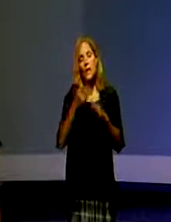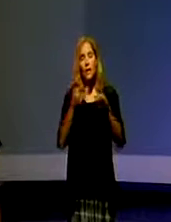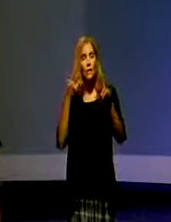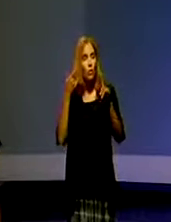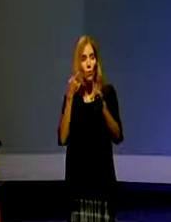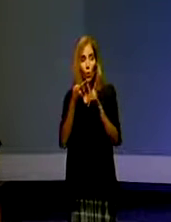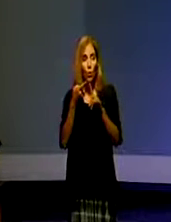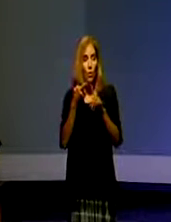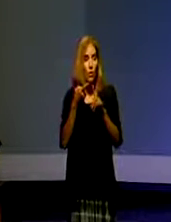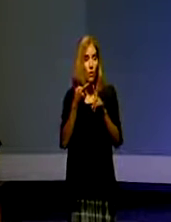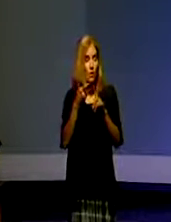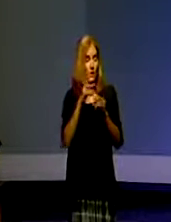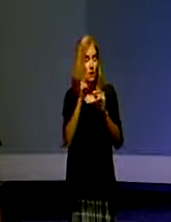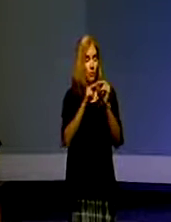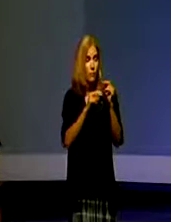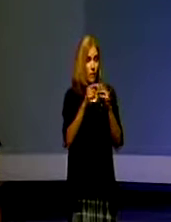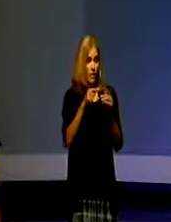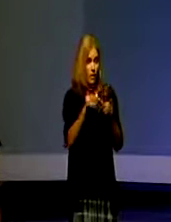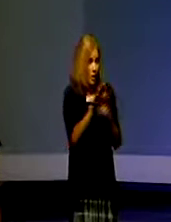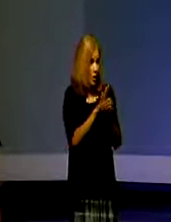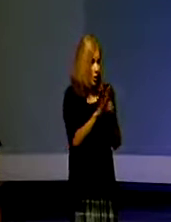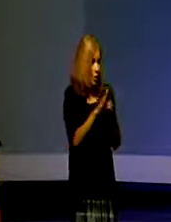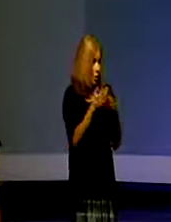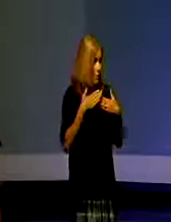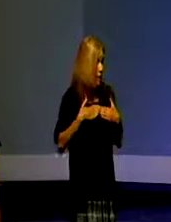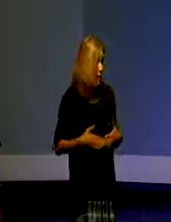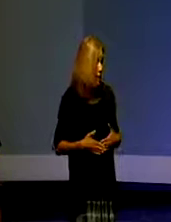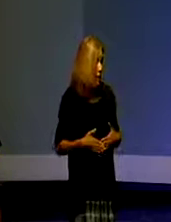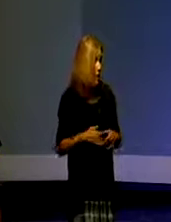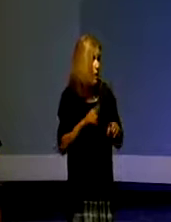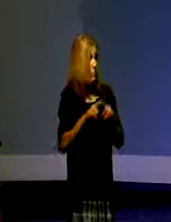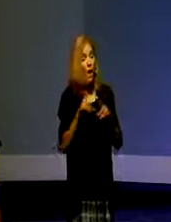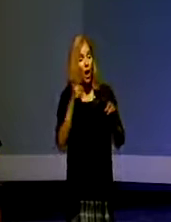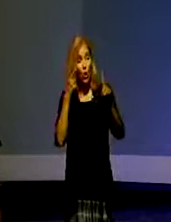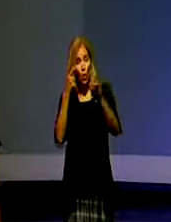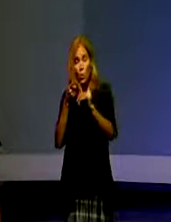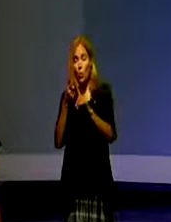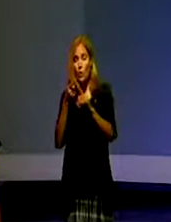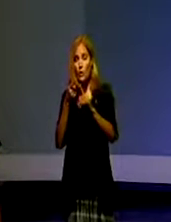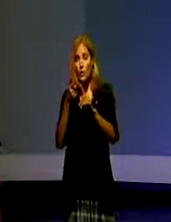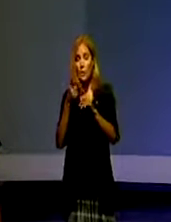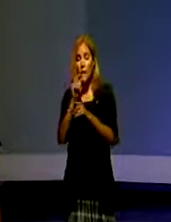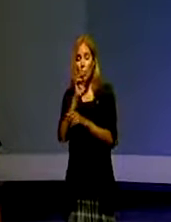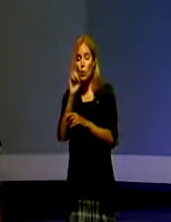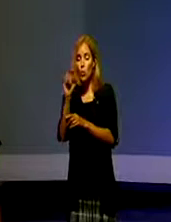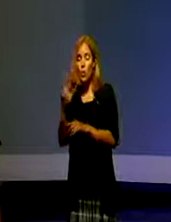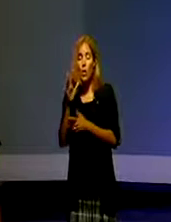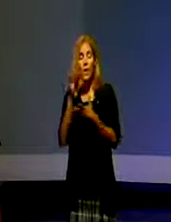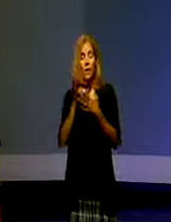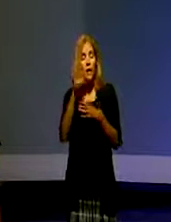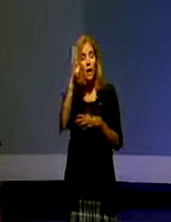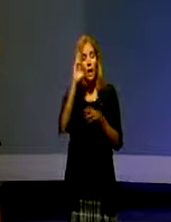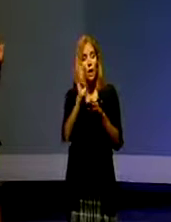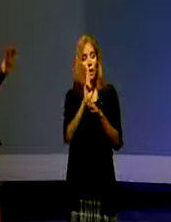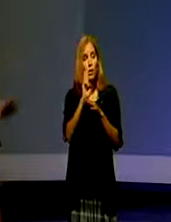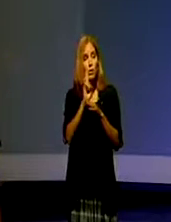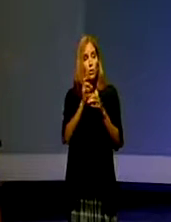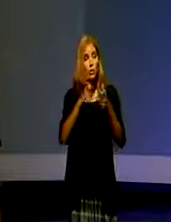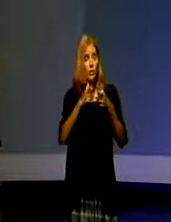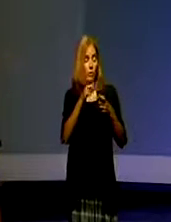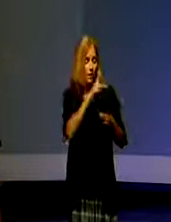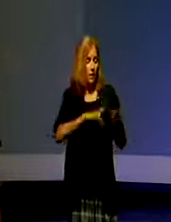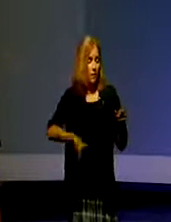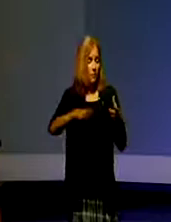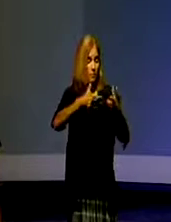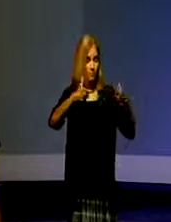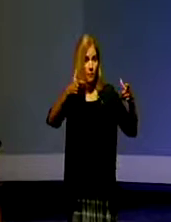church is not to build up this local body of believers, but our goal is to be a tool that God uses to expand the